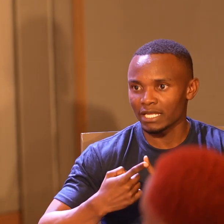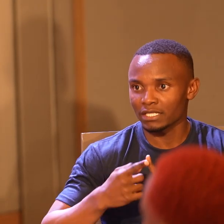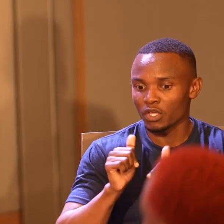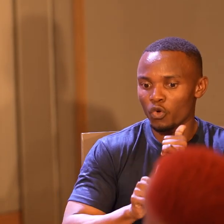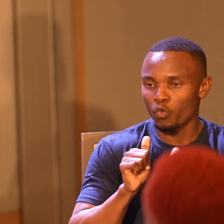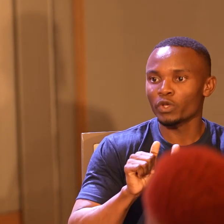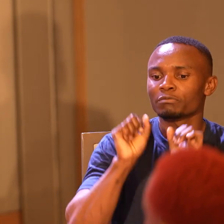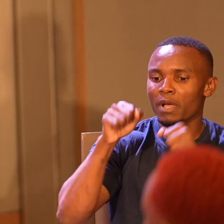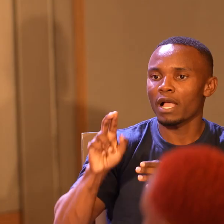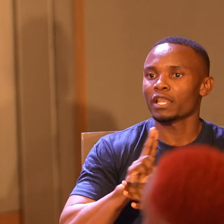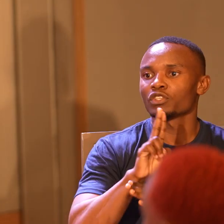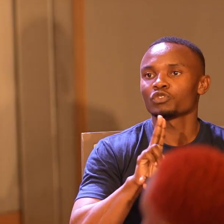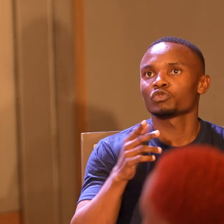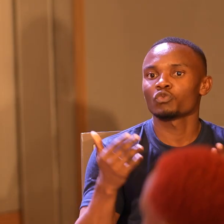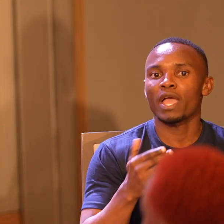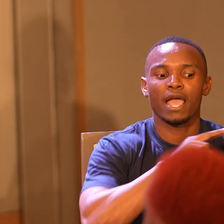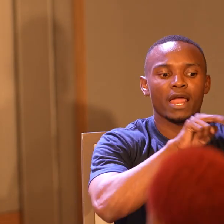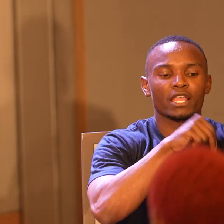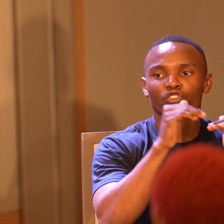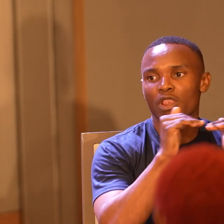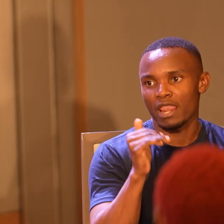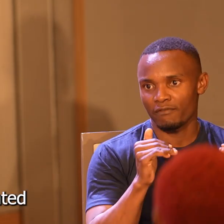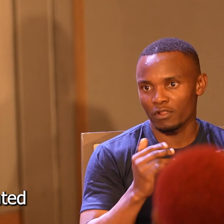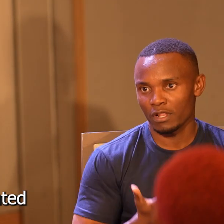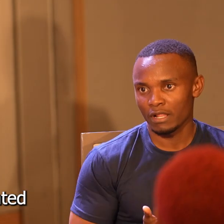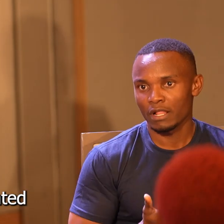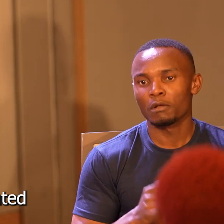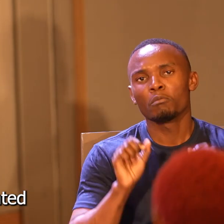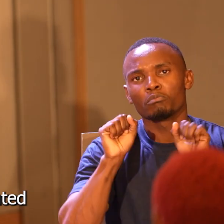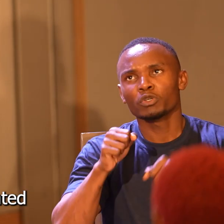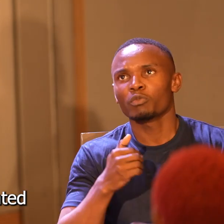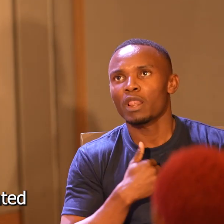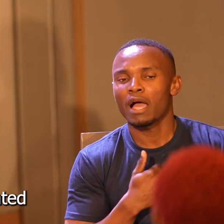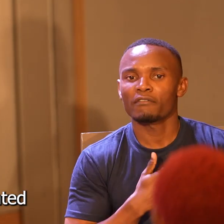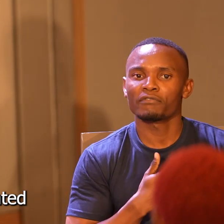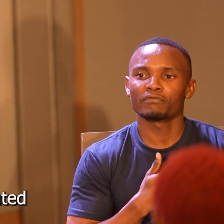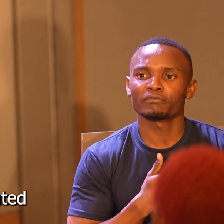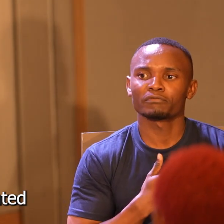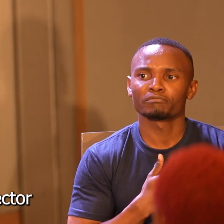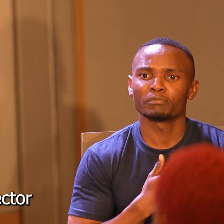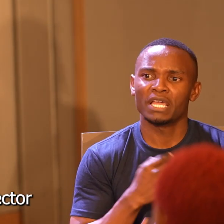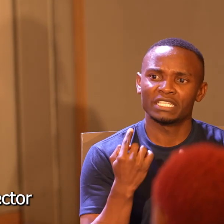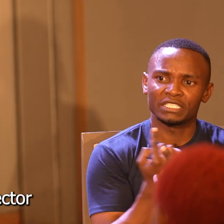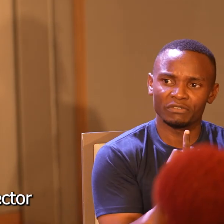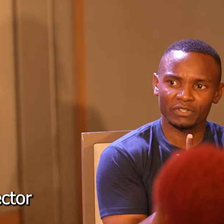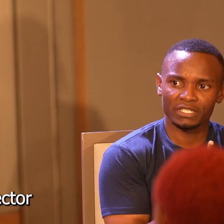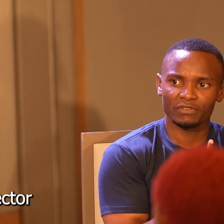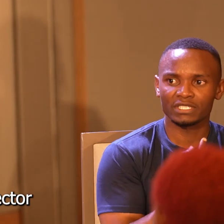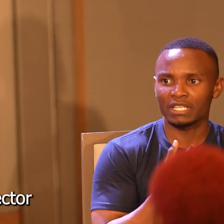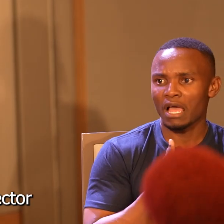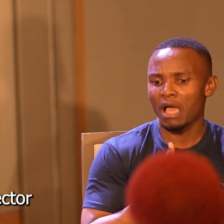are applicable at the national level. We can have these differentiated when we talk